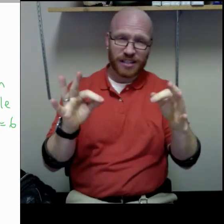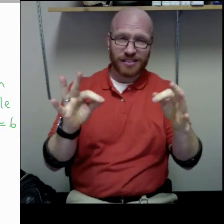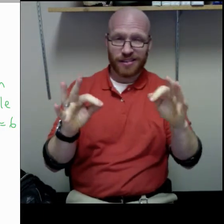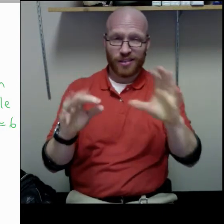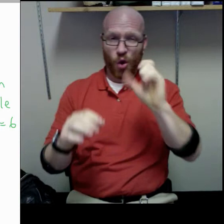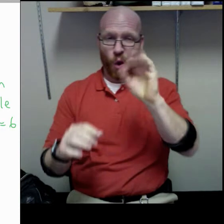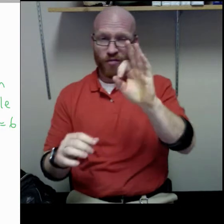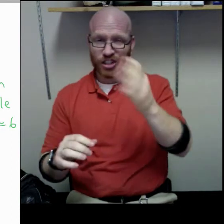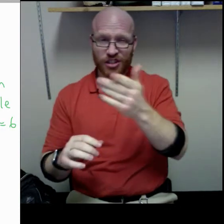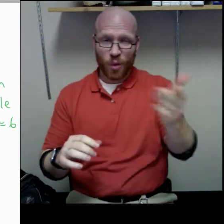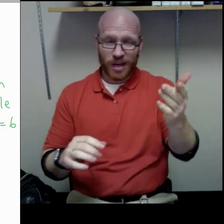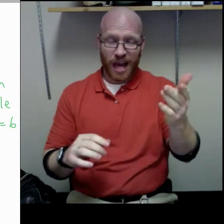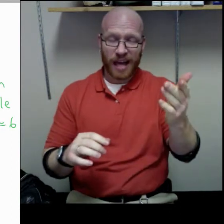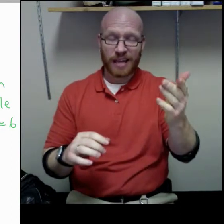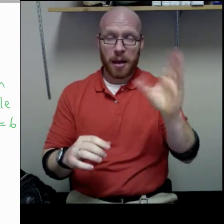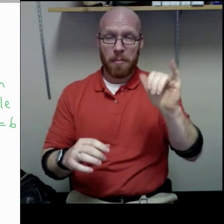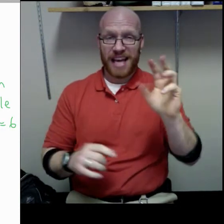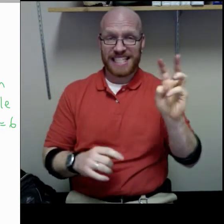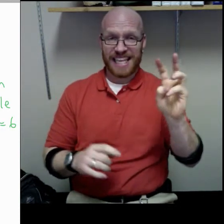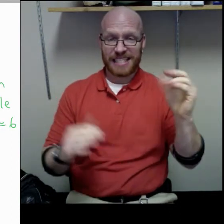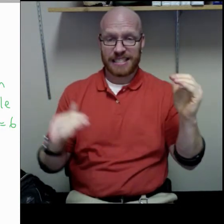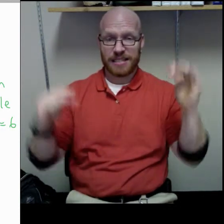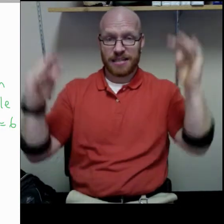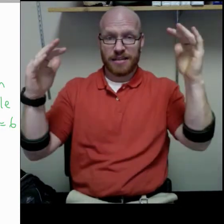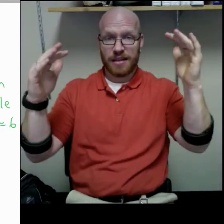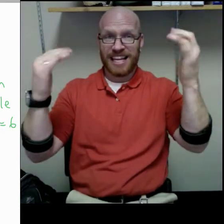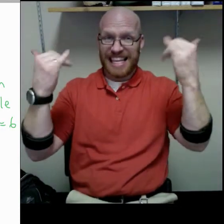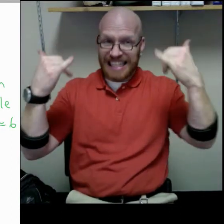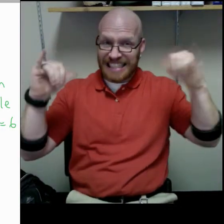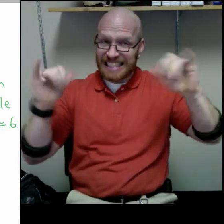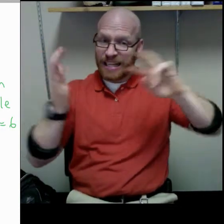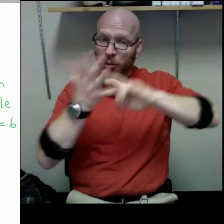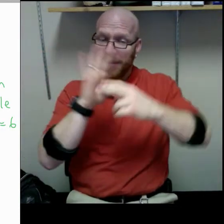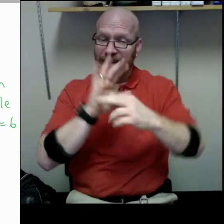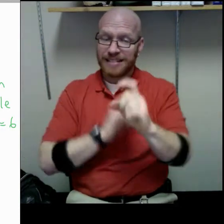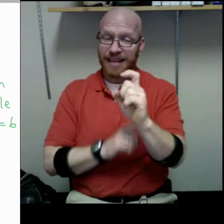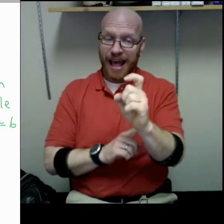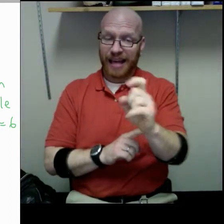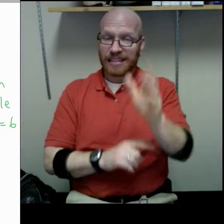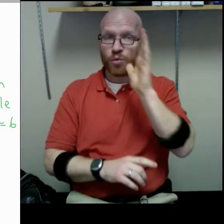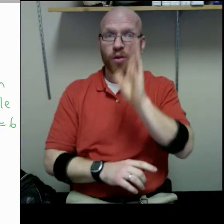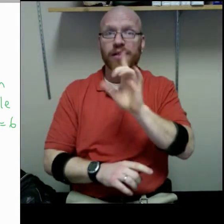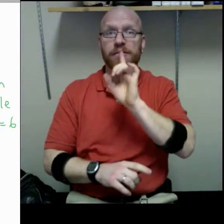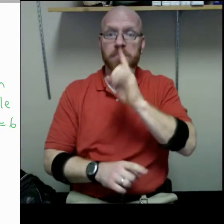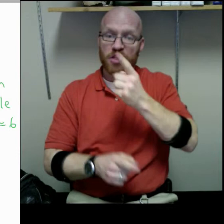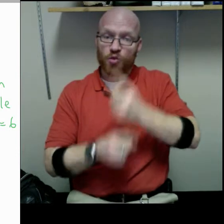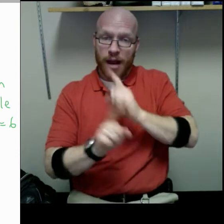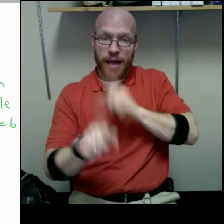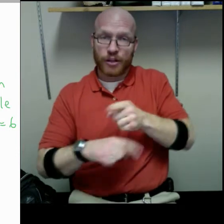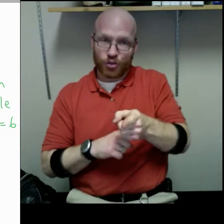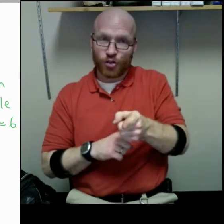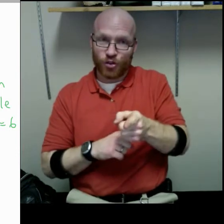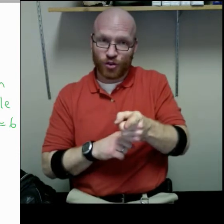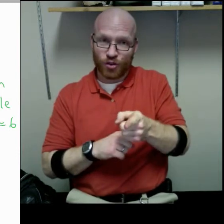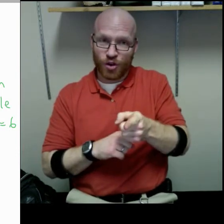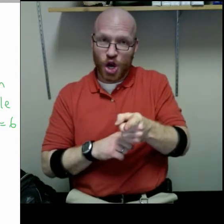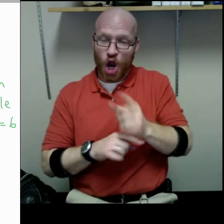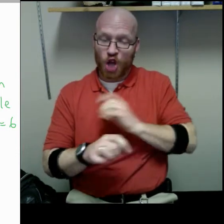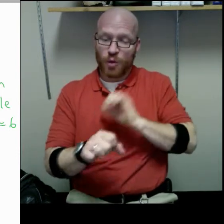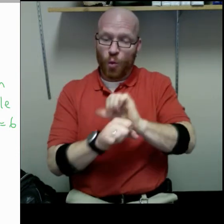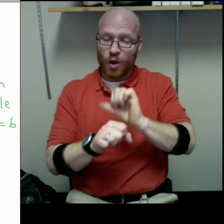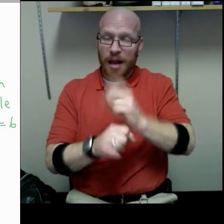equation, the coefficients of 1 naught by 6. It still means x will be the right answer